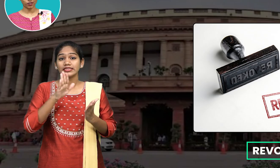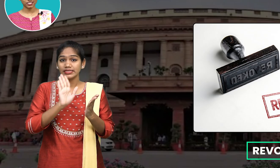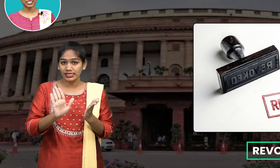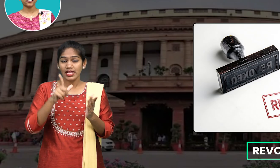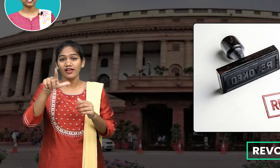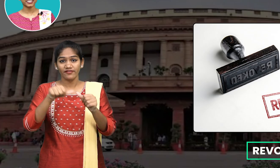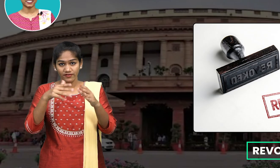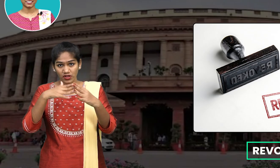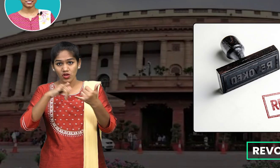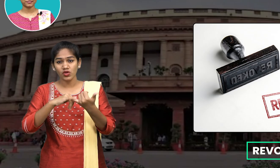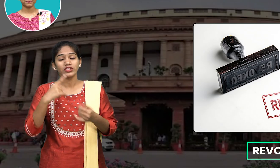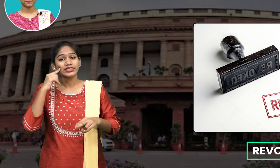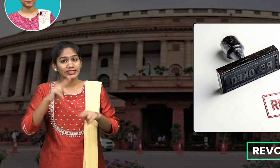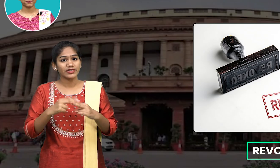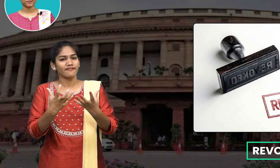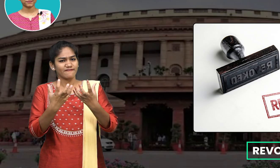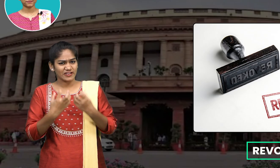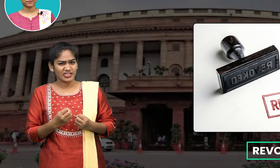existing laws if needed.